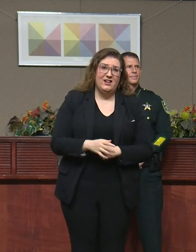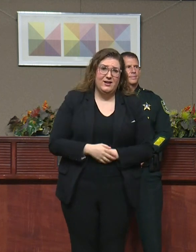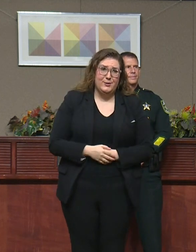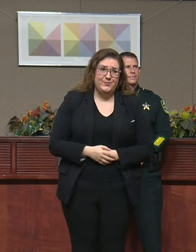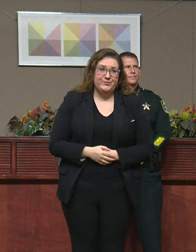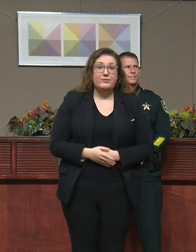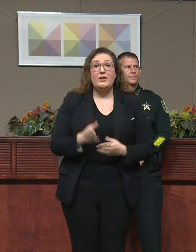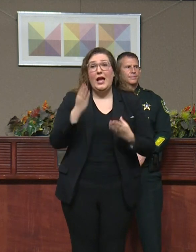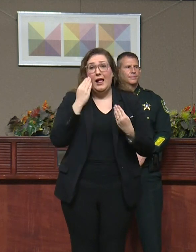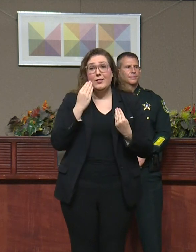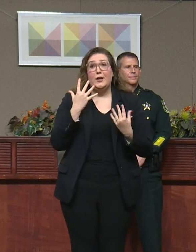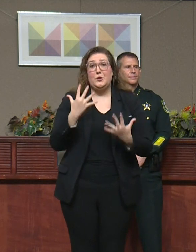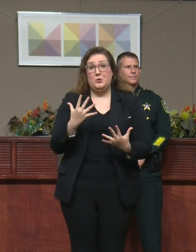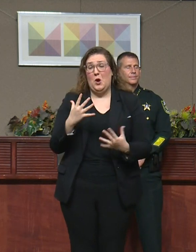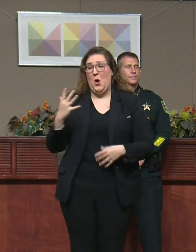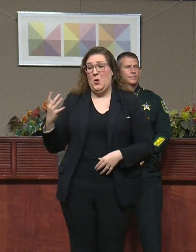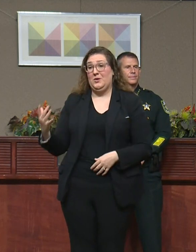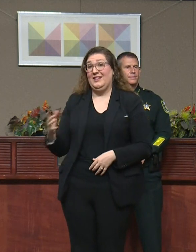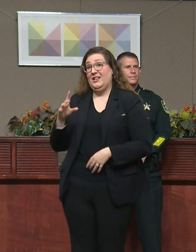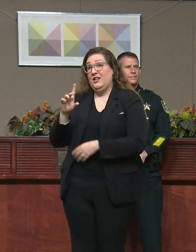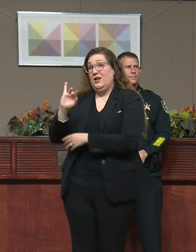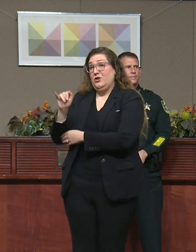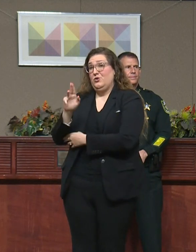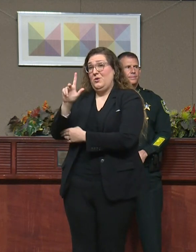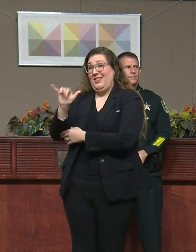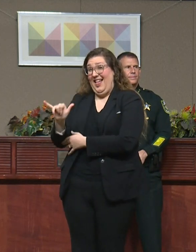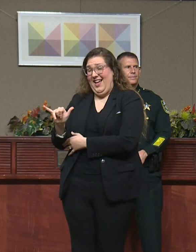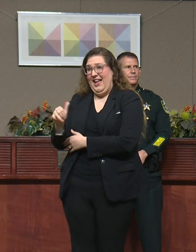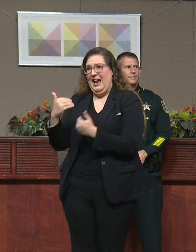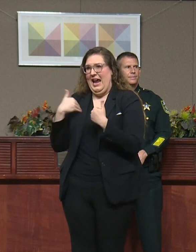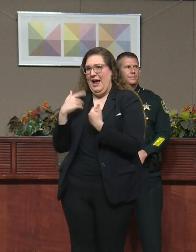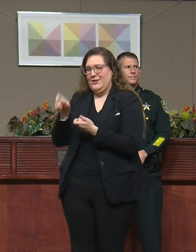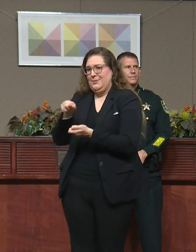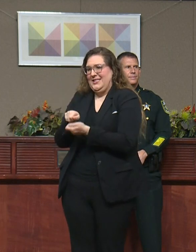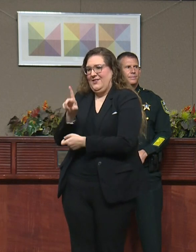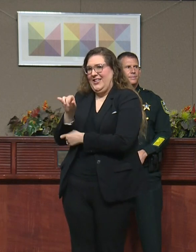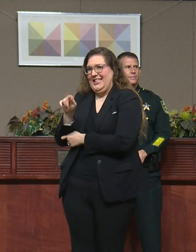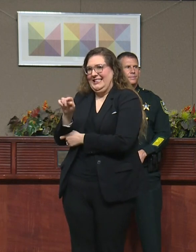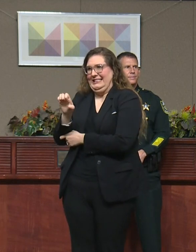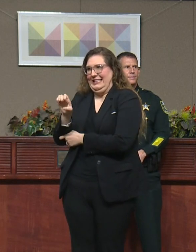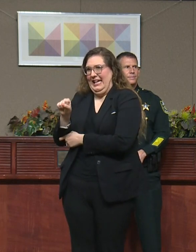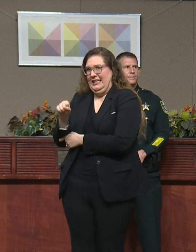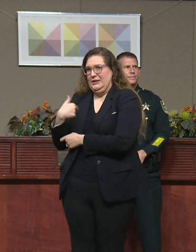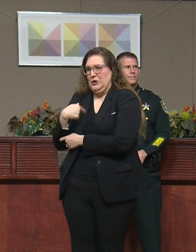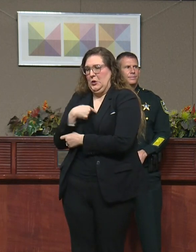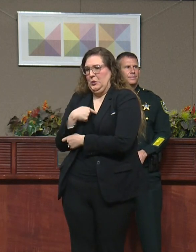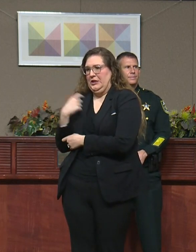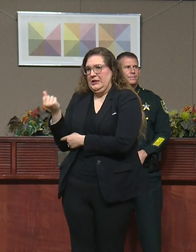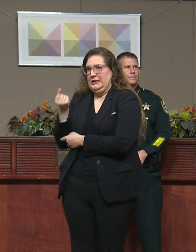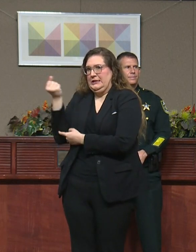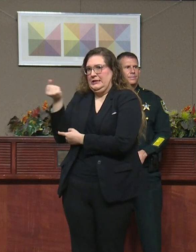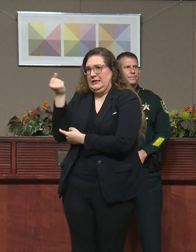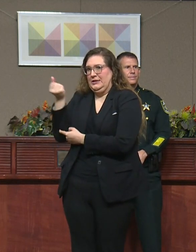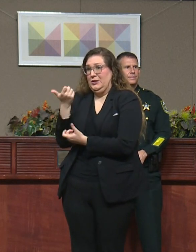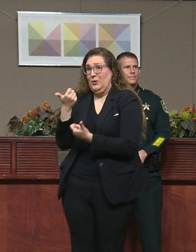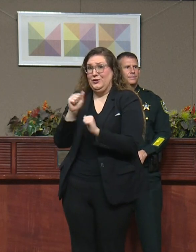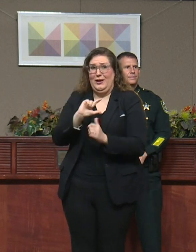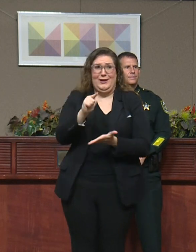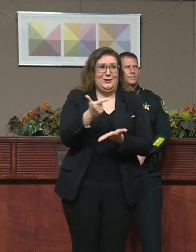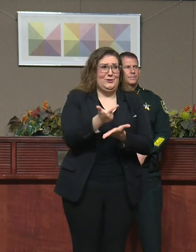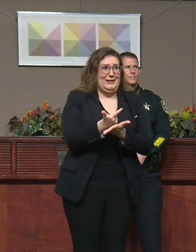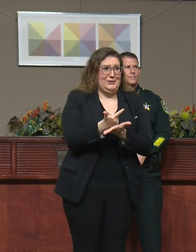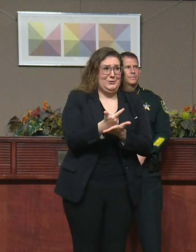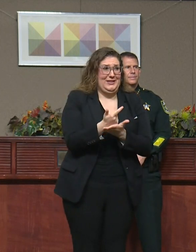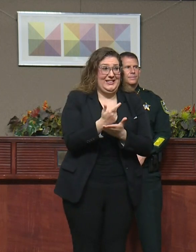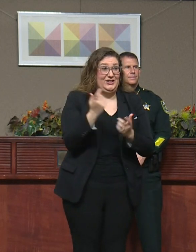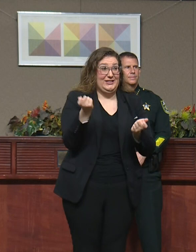are holding dates in July. We have some tentative dates we're holding in July. We're trying to wait as late as possible just in case we're able to actually